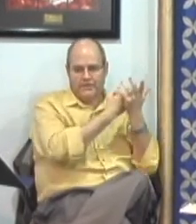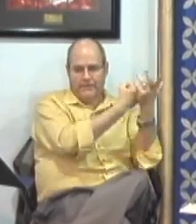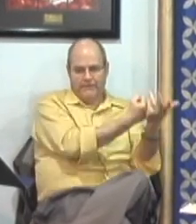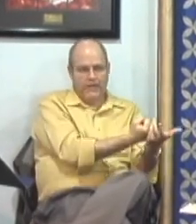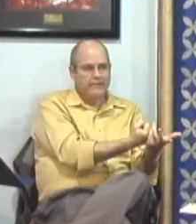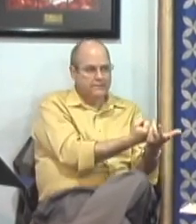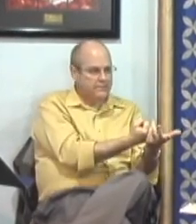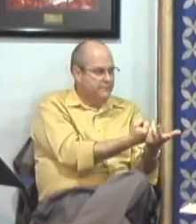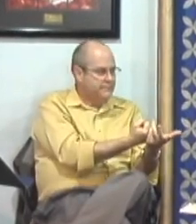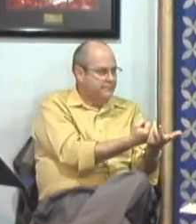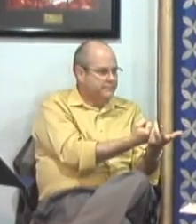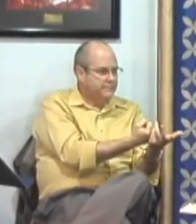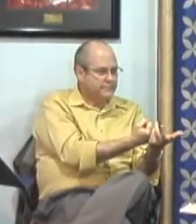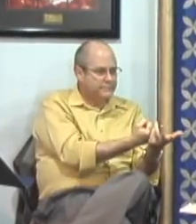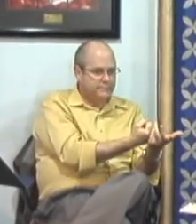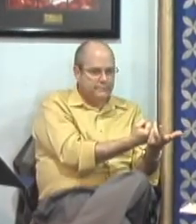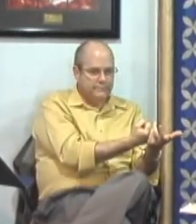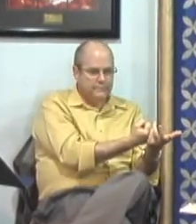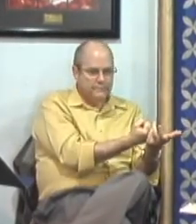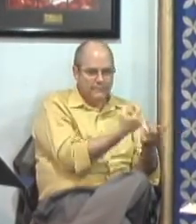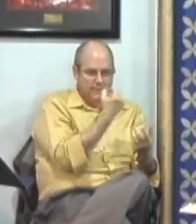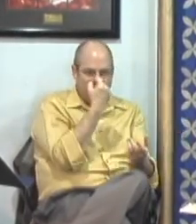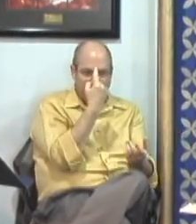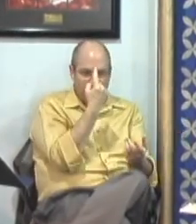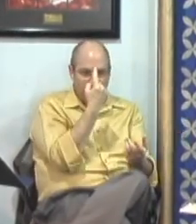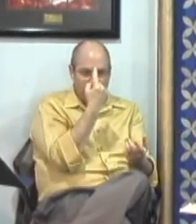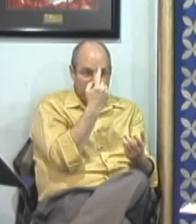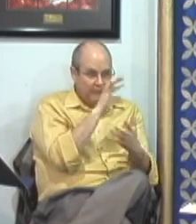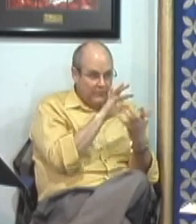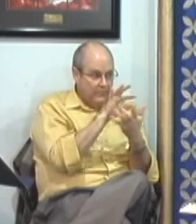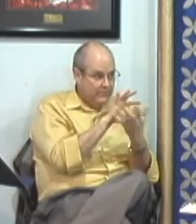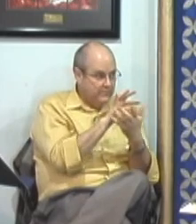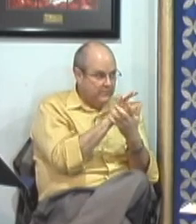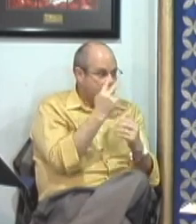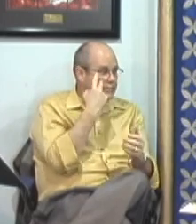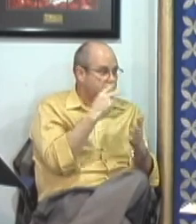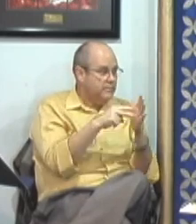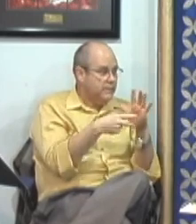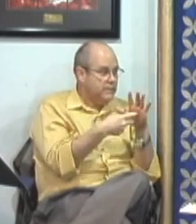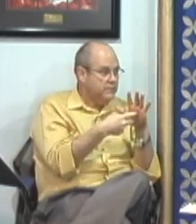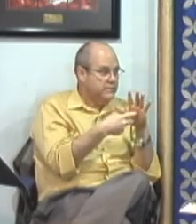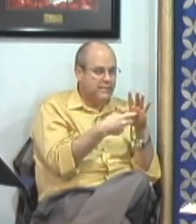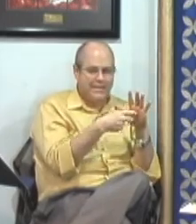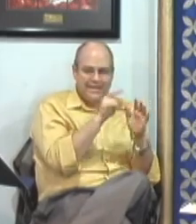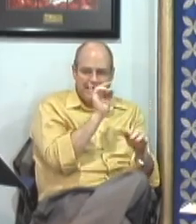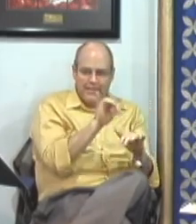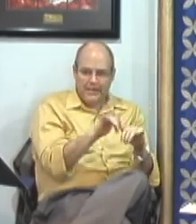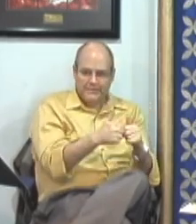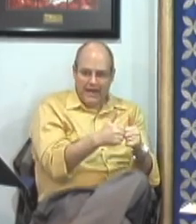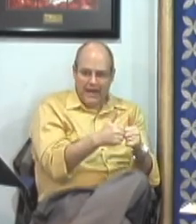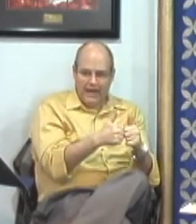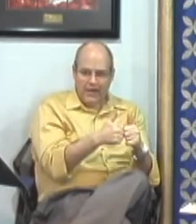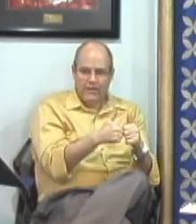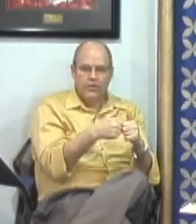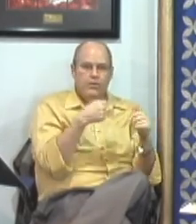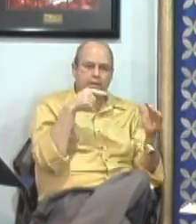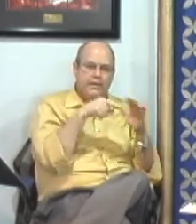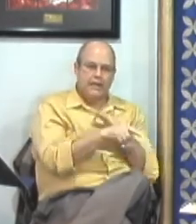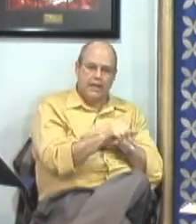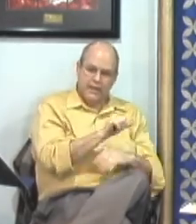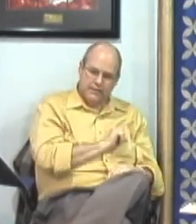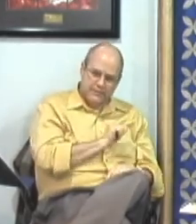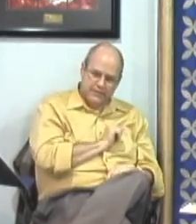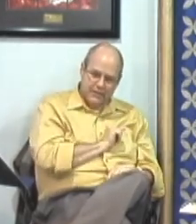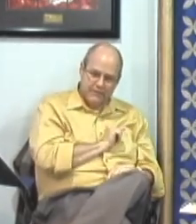sacrifices. Okay, is everybody puzzled? Do you see what this is? That's how we crucify our flesh. When we